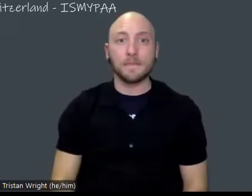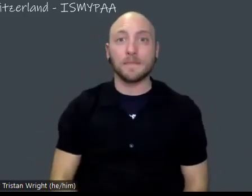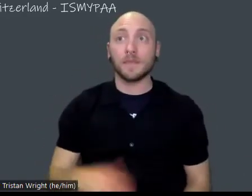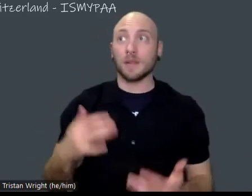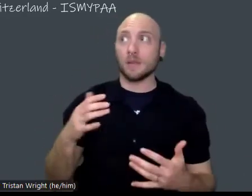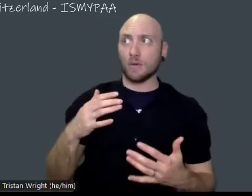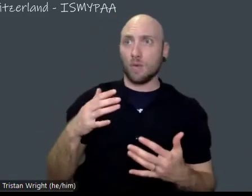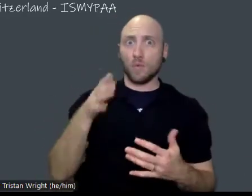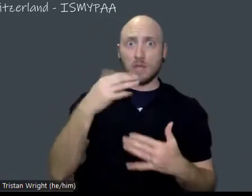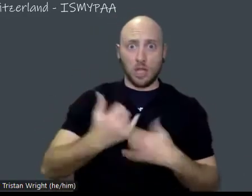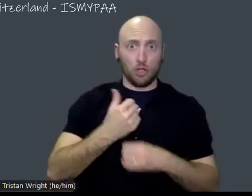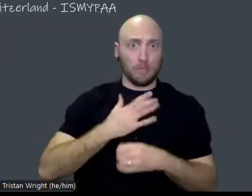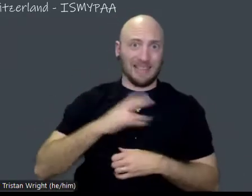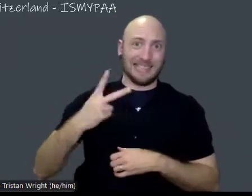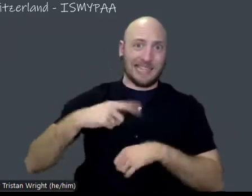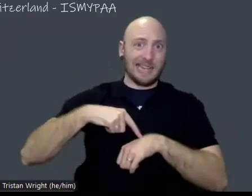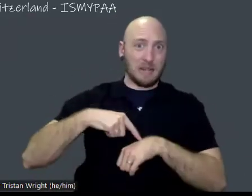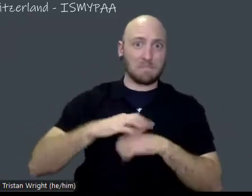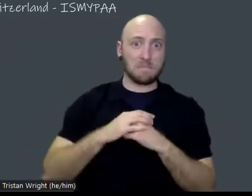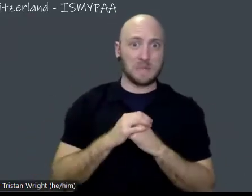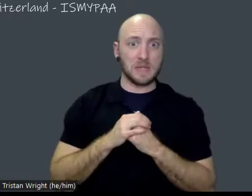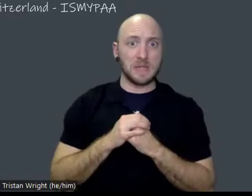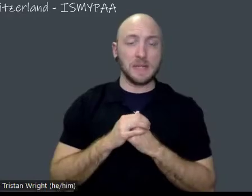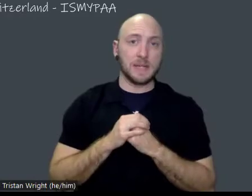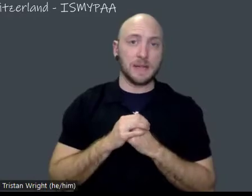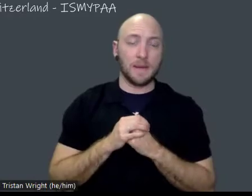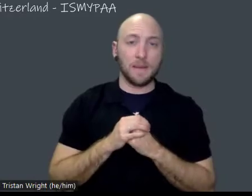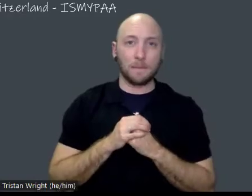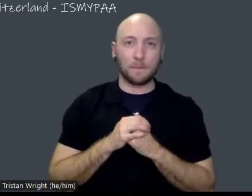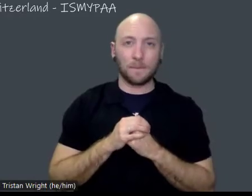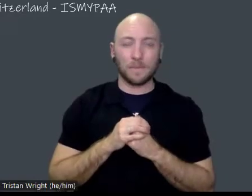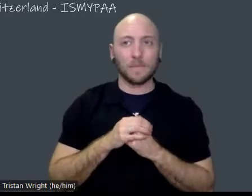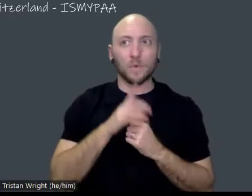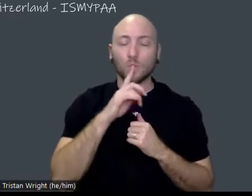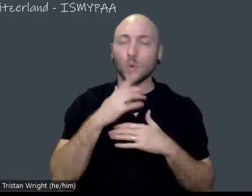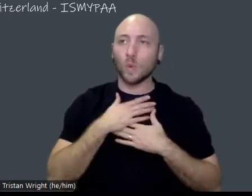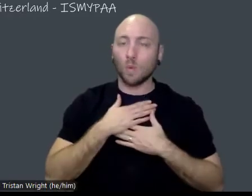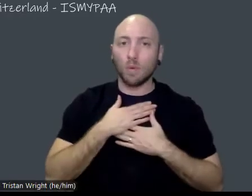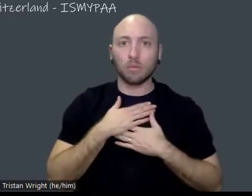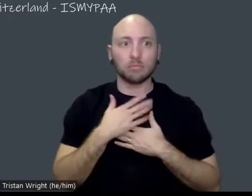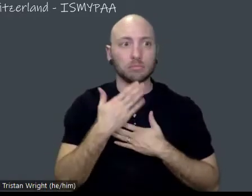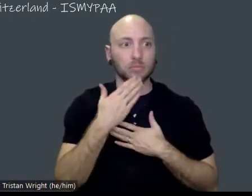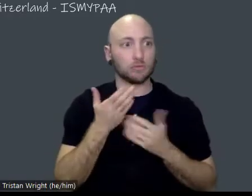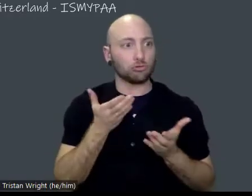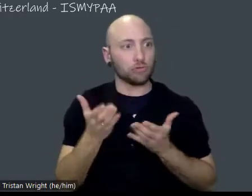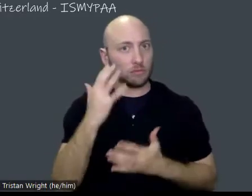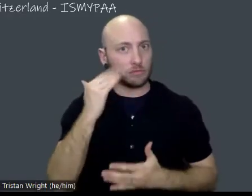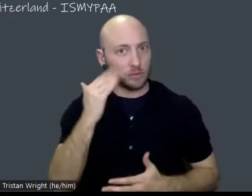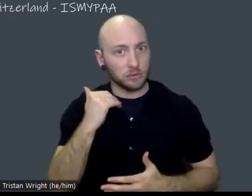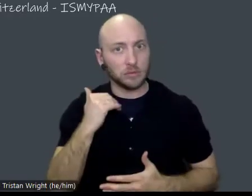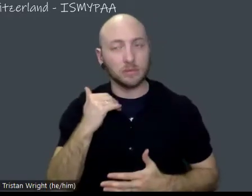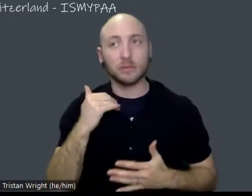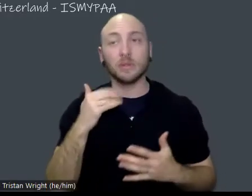there. It's an enormous experience of service for myself, meeting